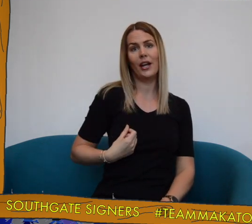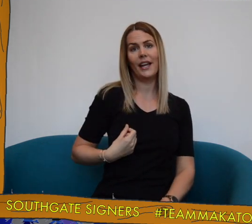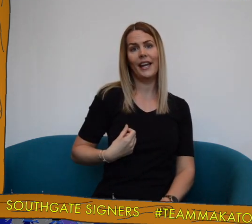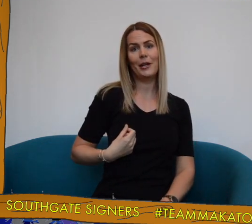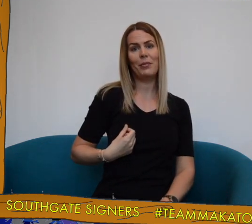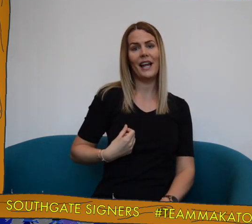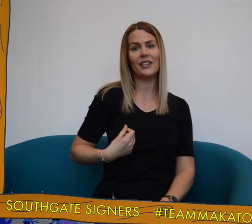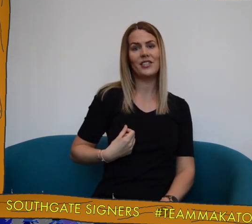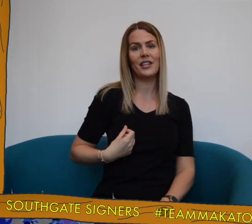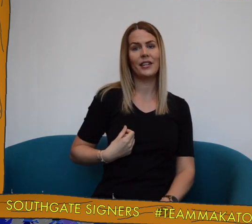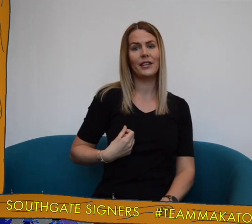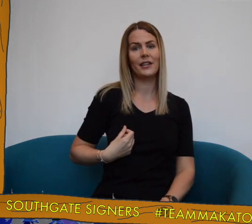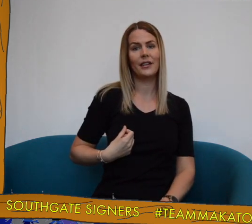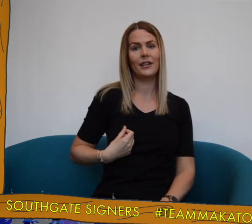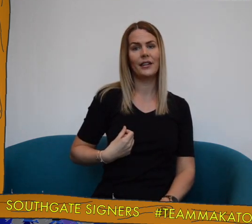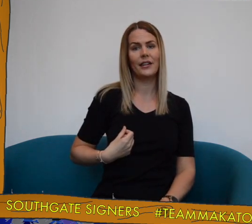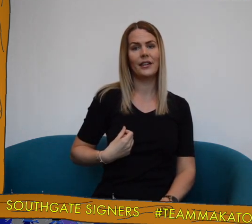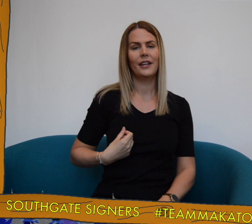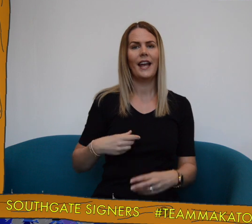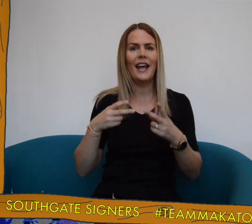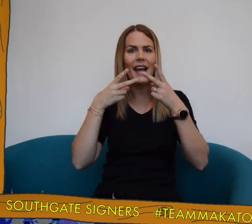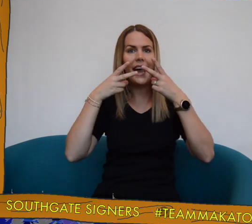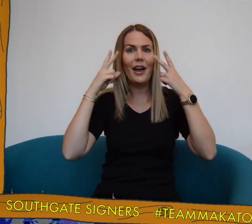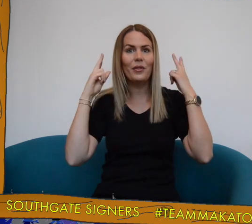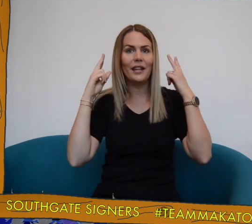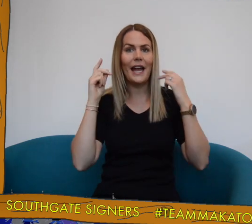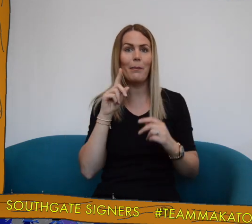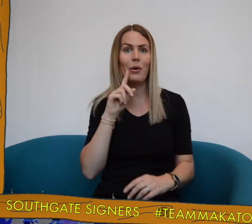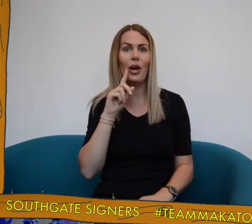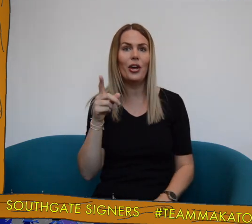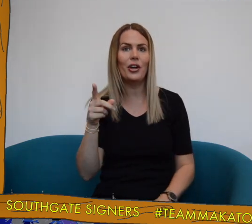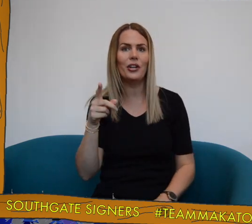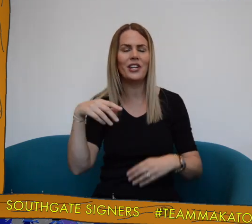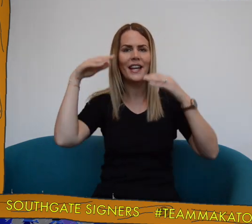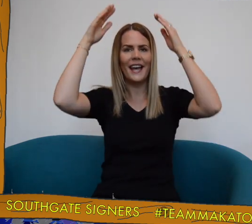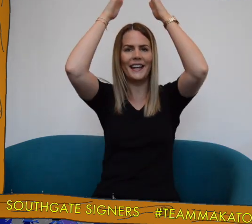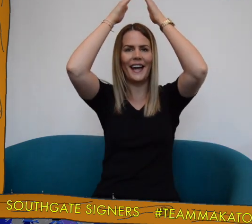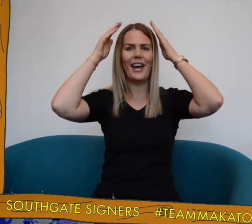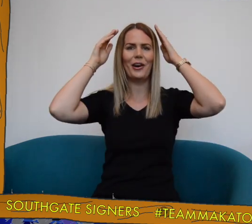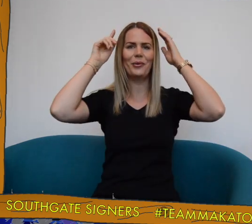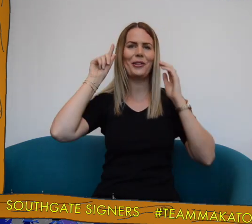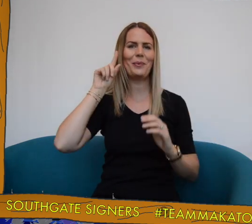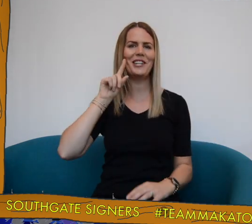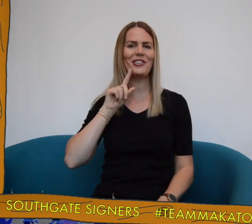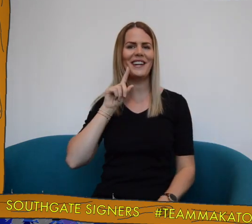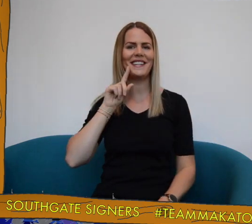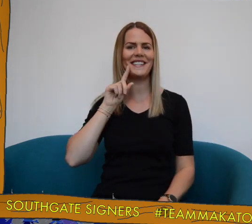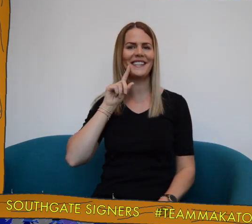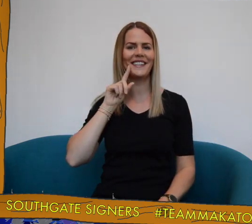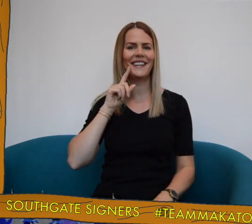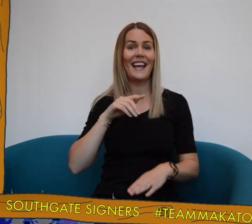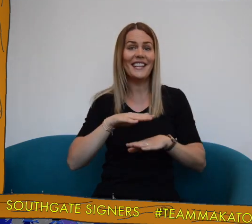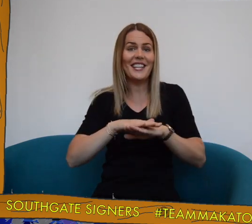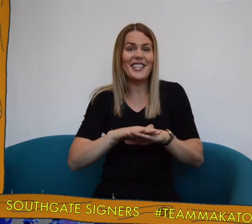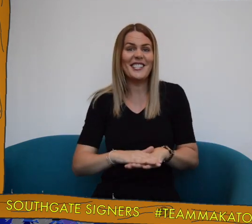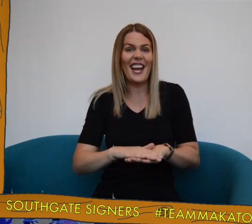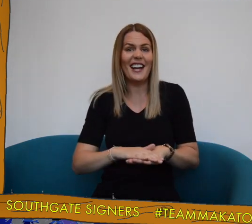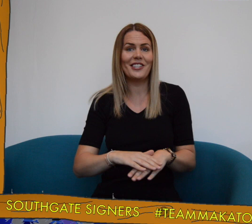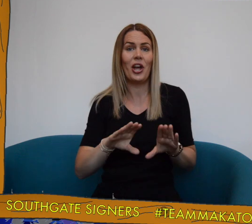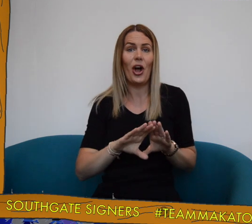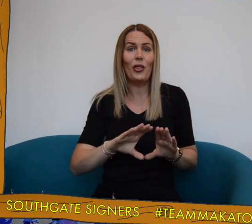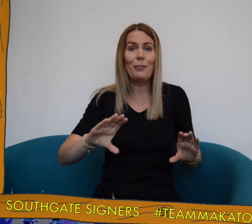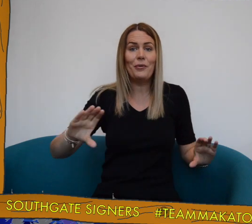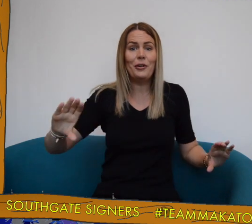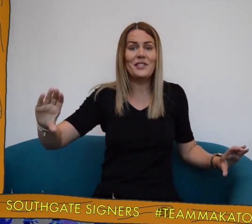wore in a plait. And how the cat purred and how the witch grinned as they